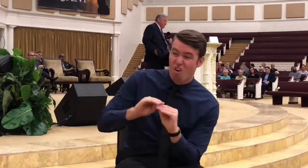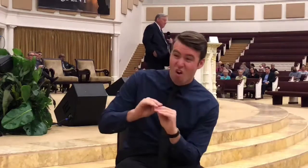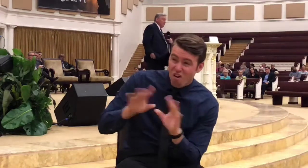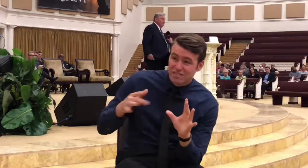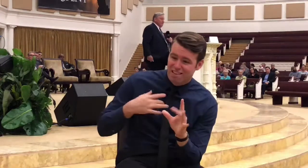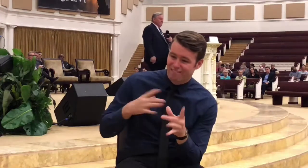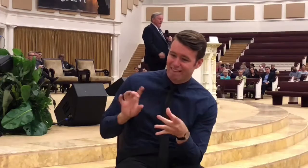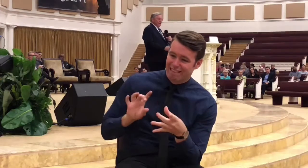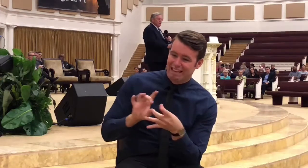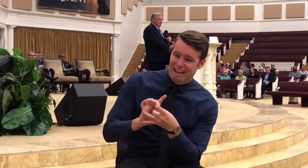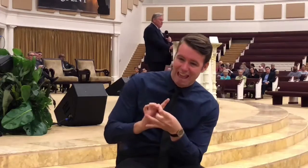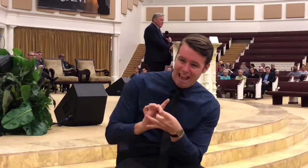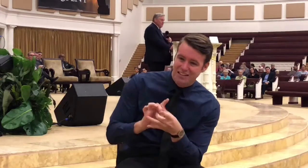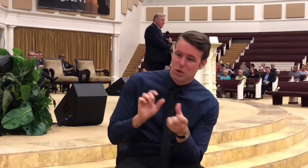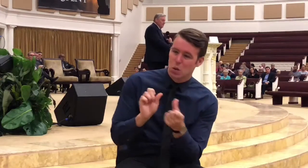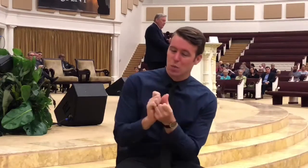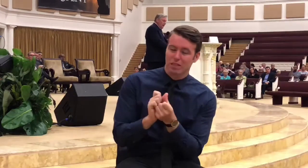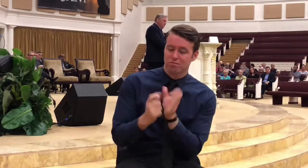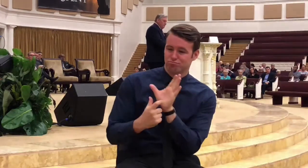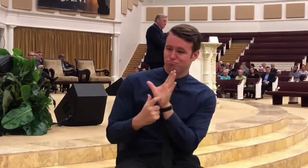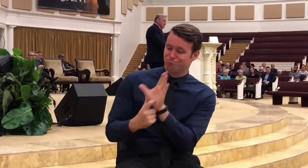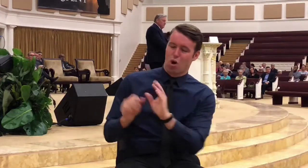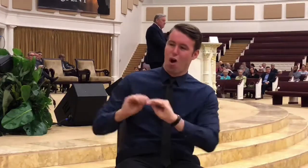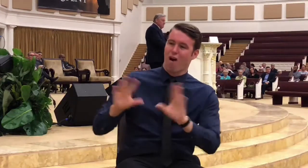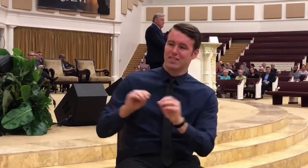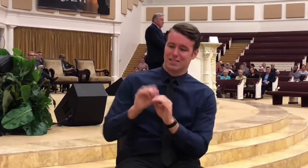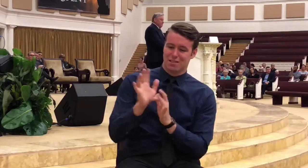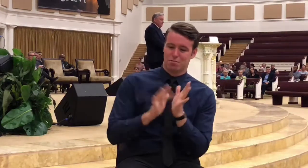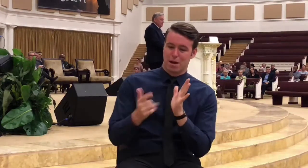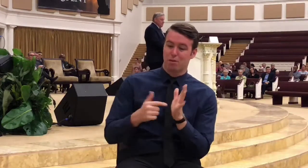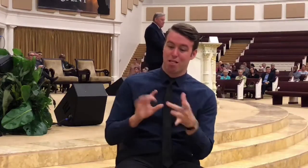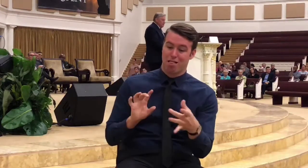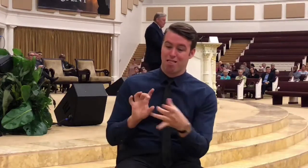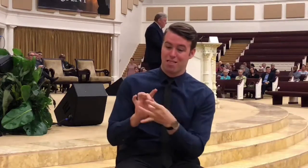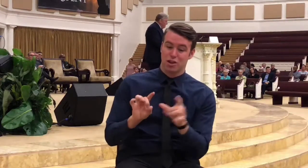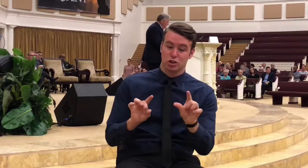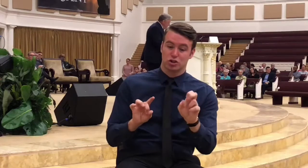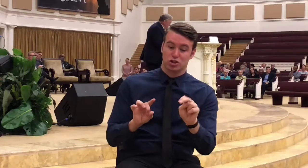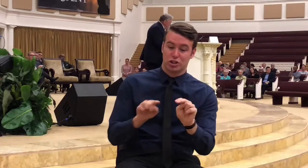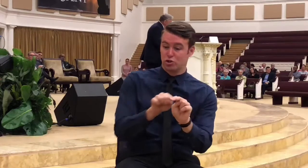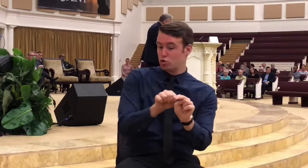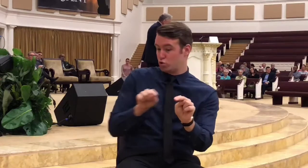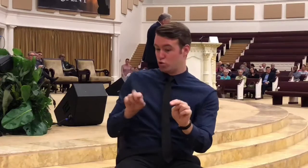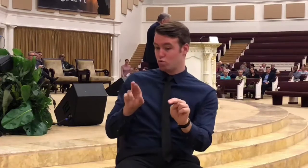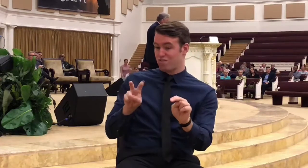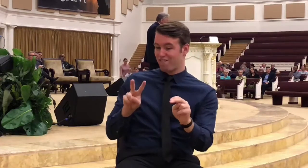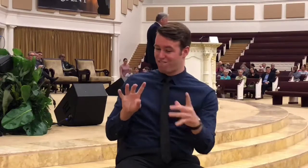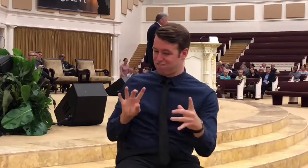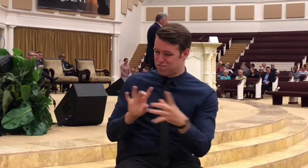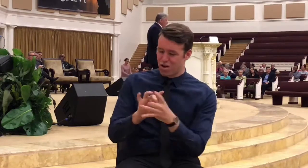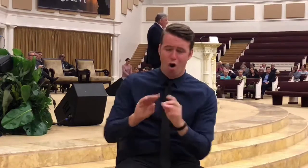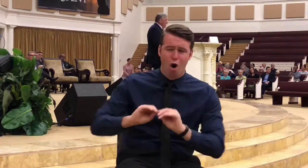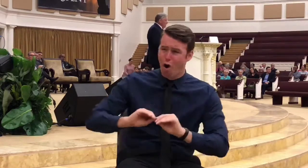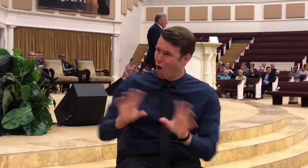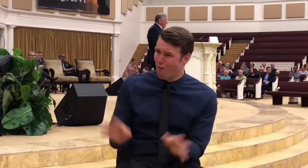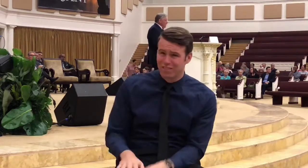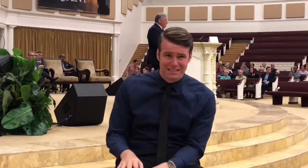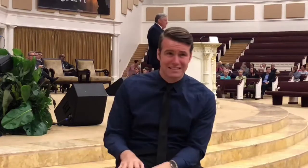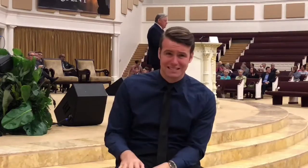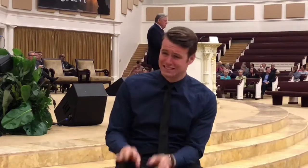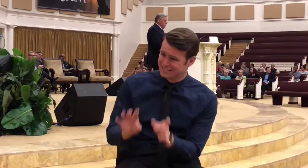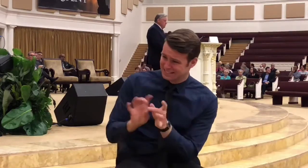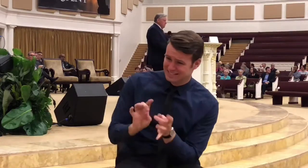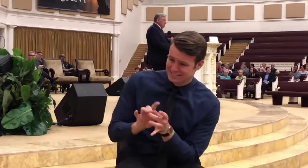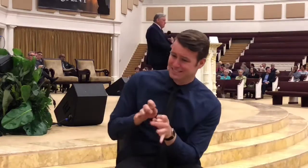connectivity that exists in the Bible from Genesis to Revelation. And